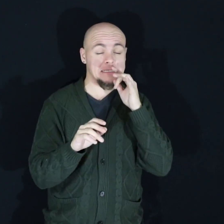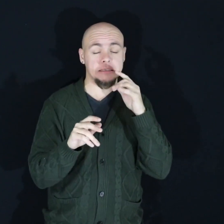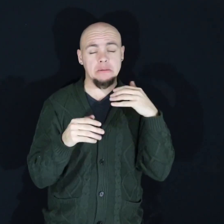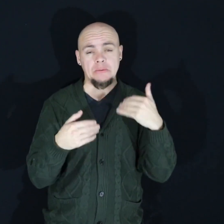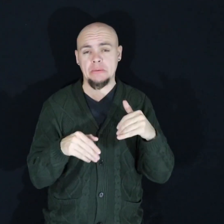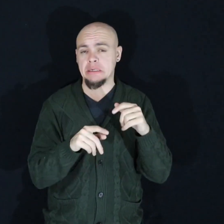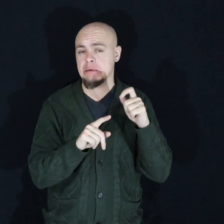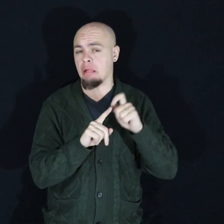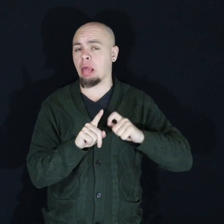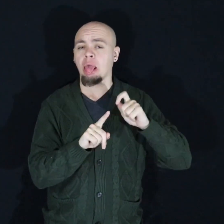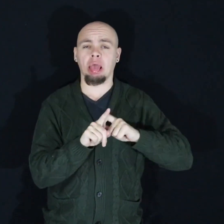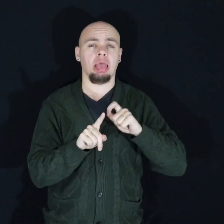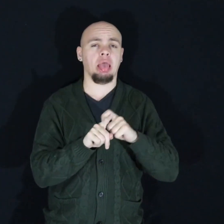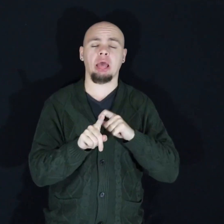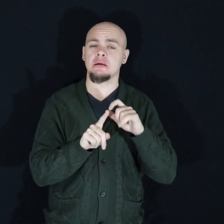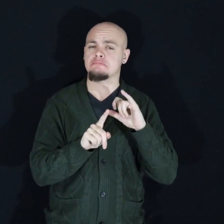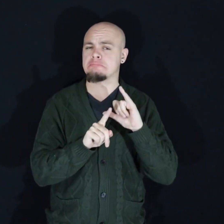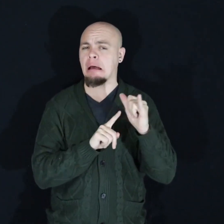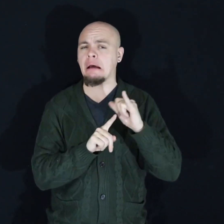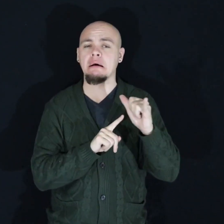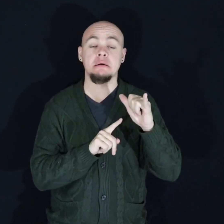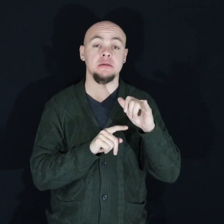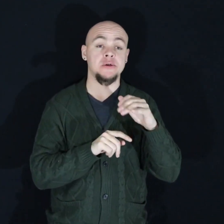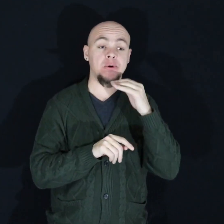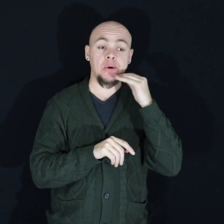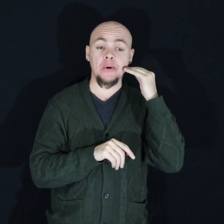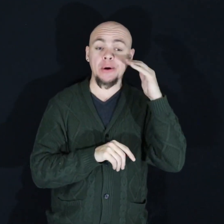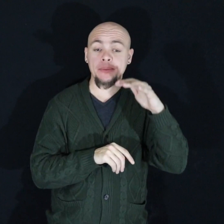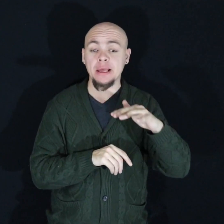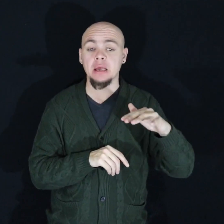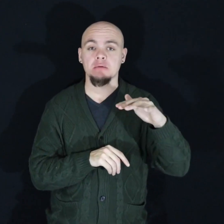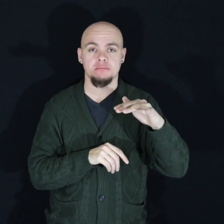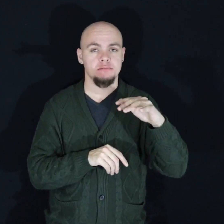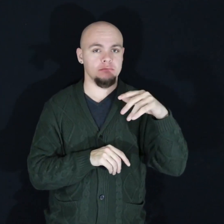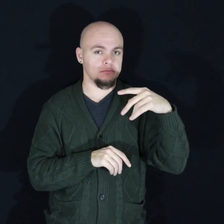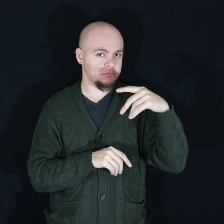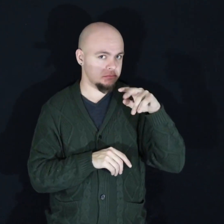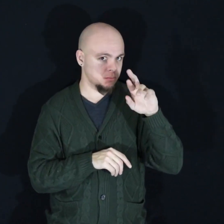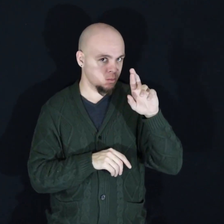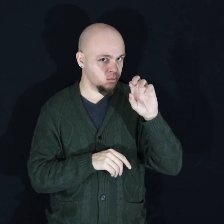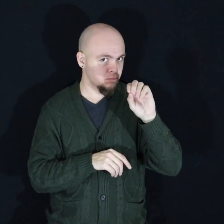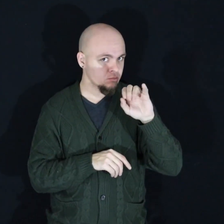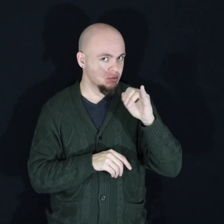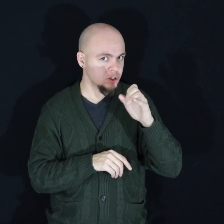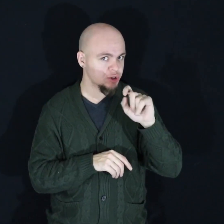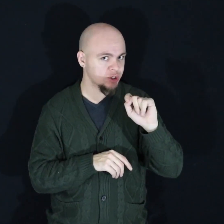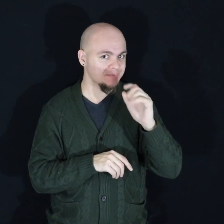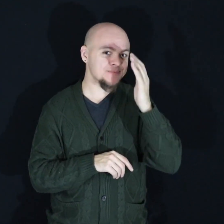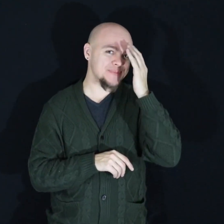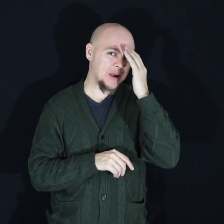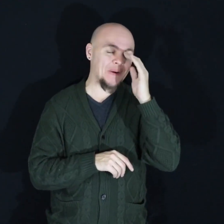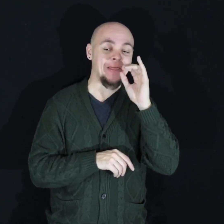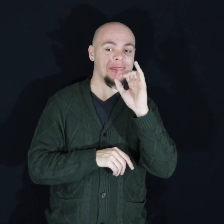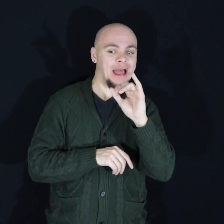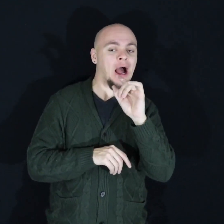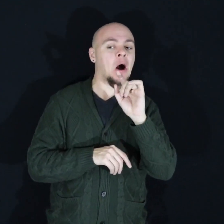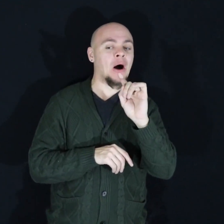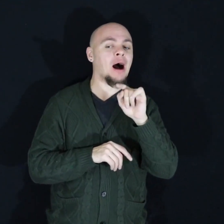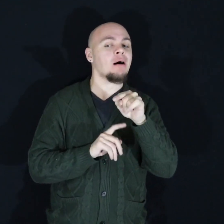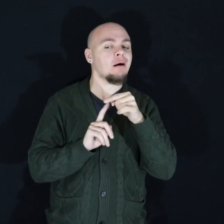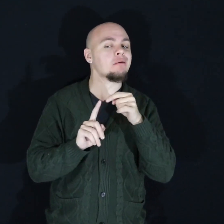school. And so when you pull up to a certain neighborhood or a certain project, they know that's where those people live.